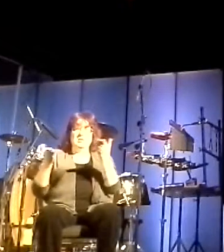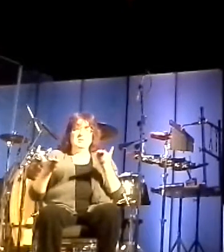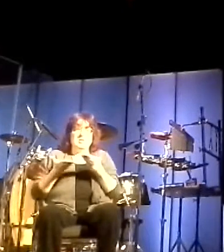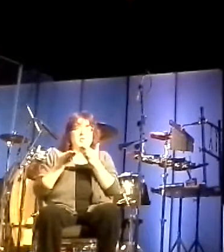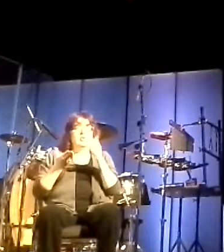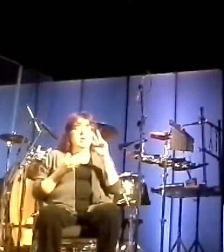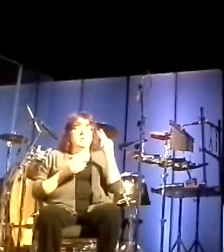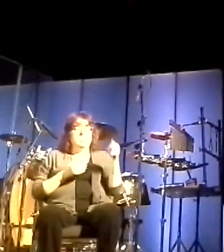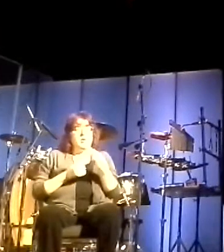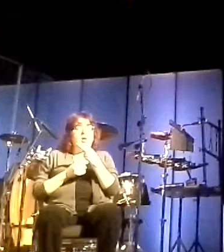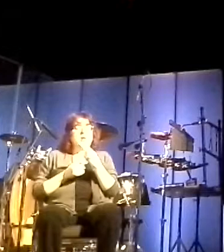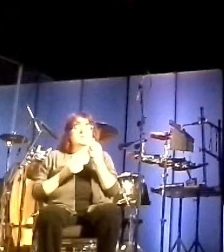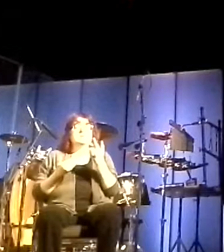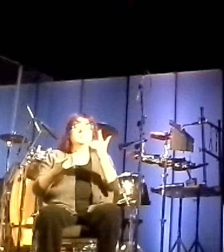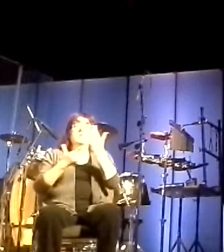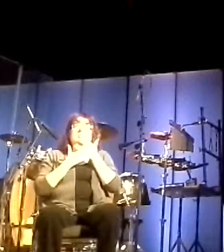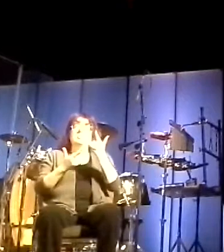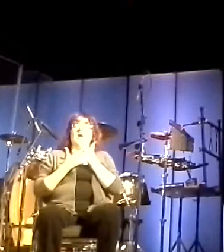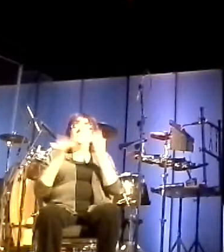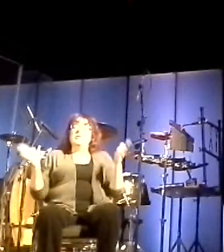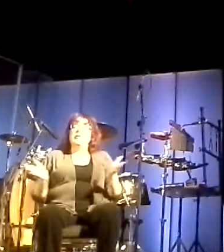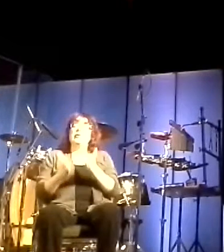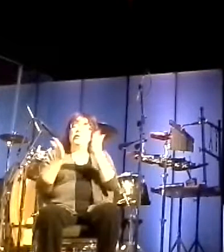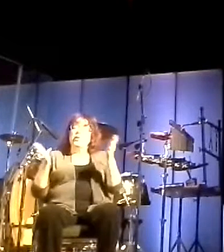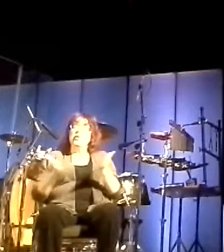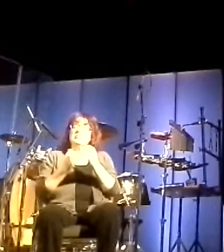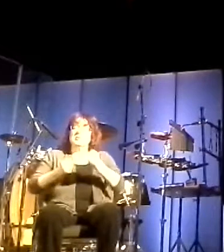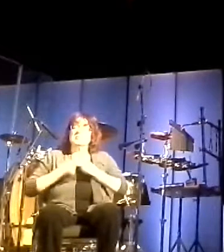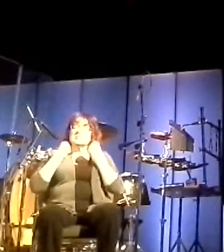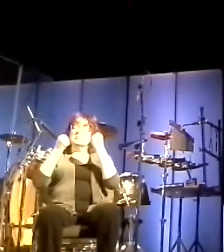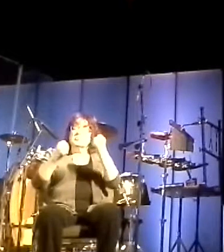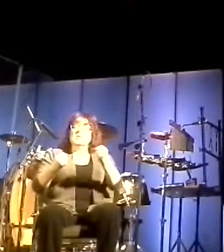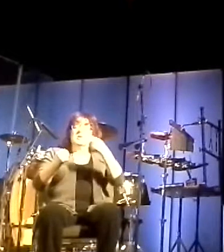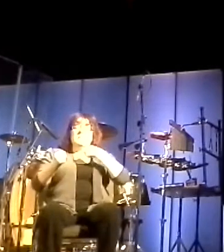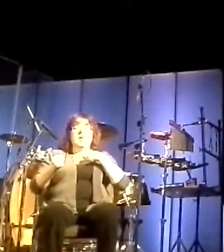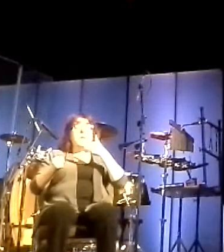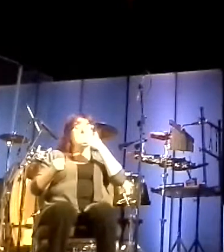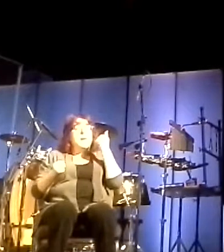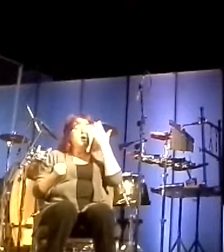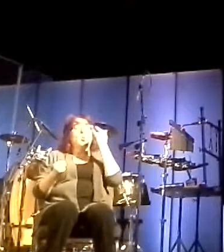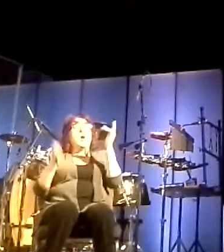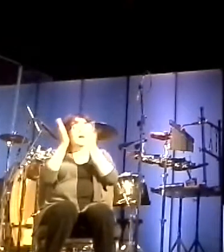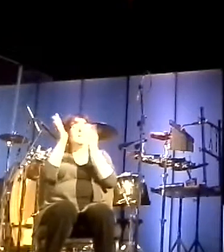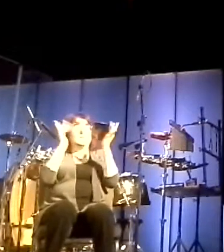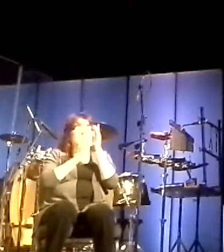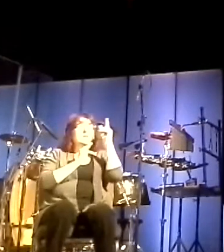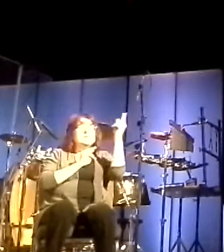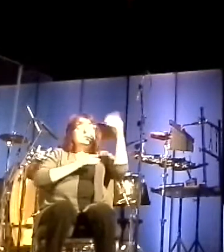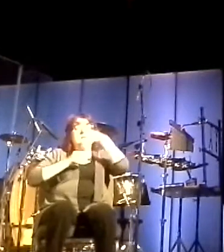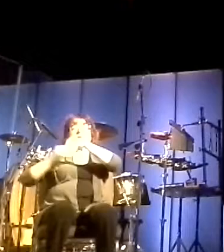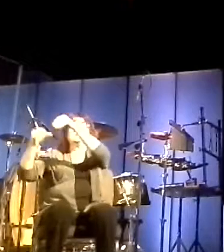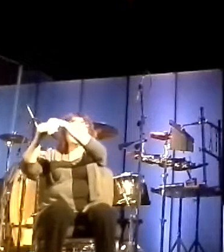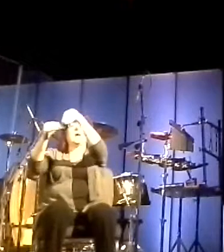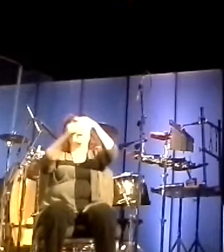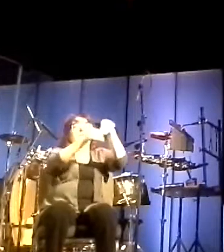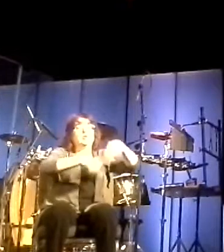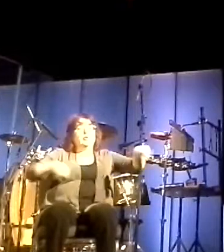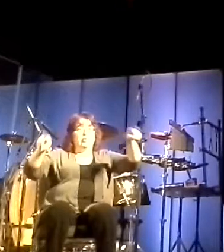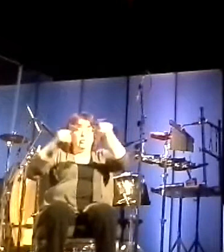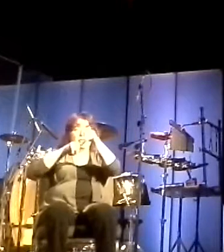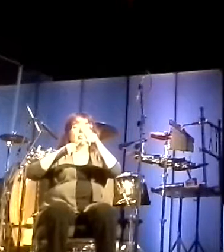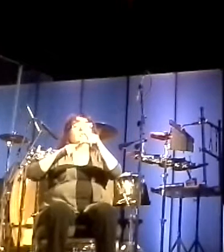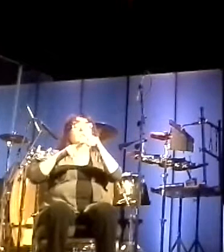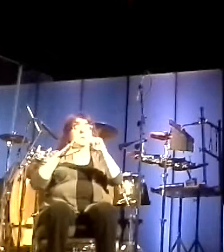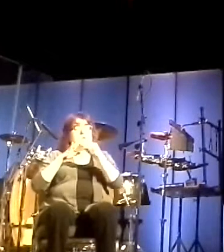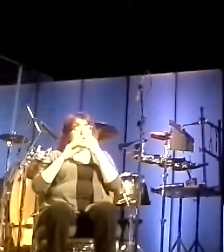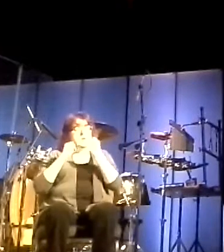Pure Heart. You have loved me, and you have encouraged me, and you have strengthened me. And I am better because of Jesus in you. I